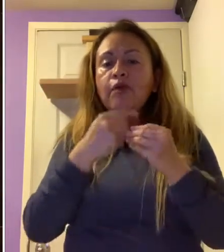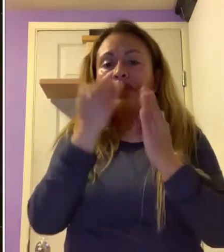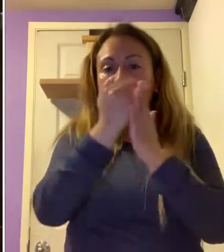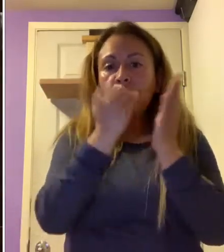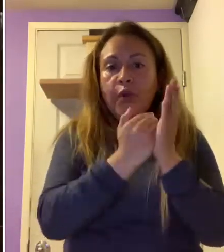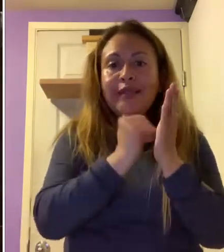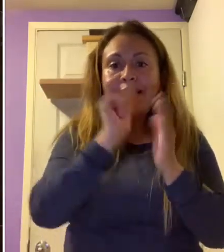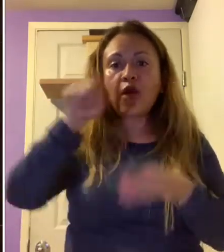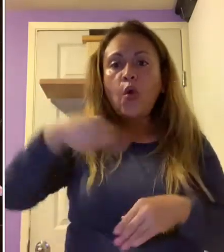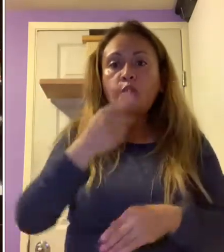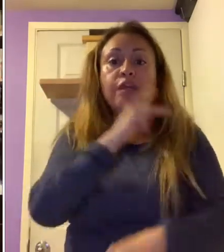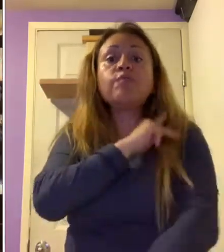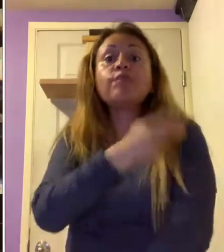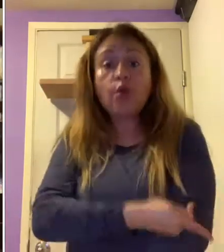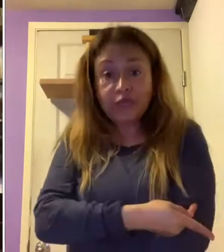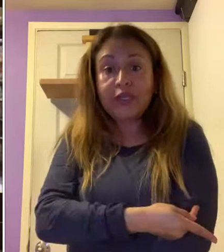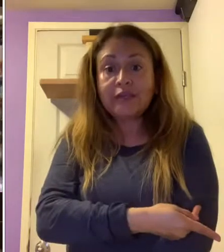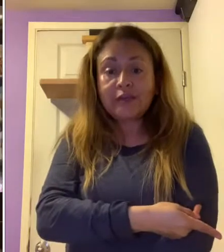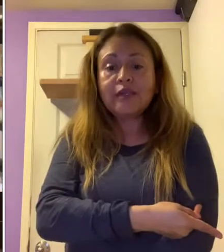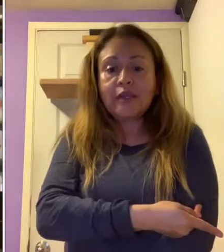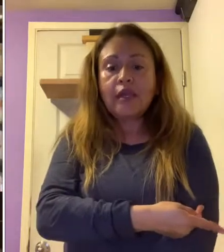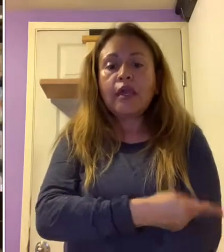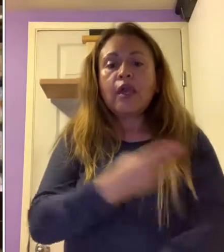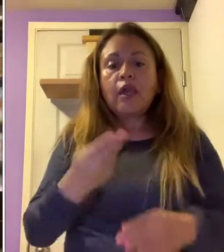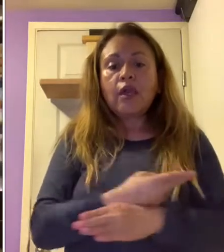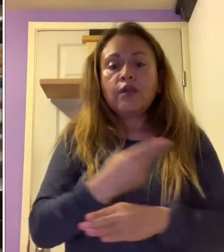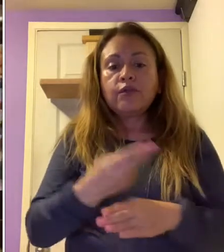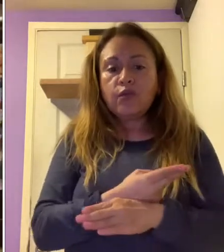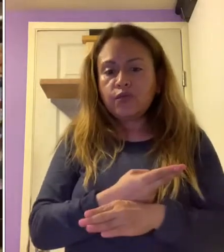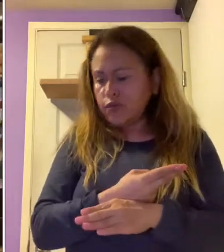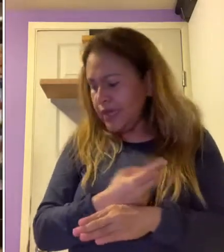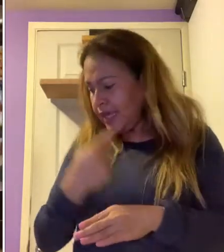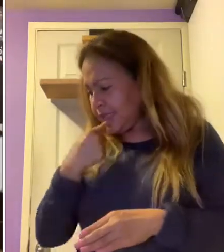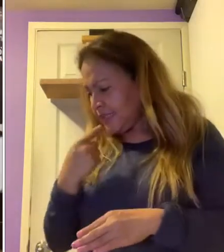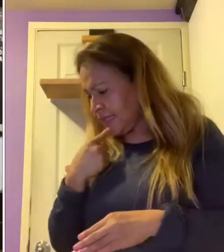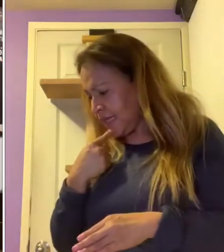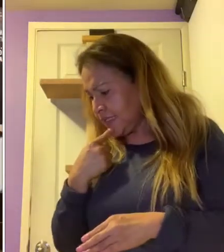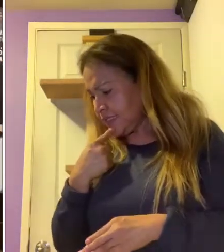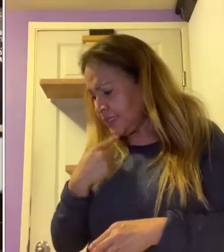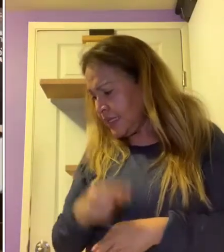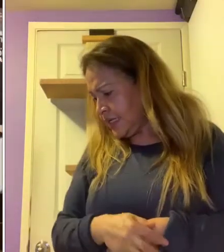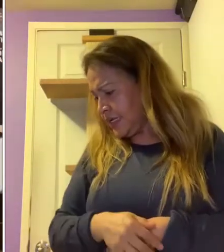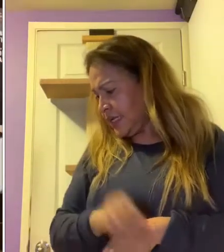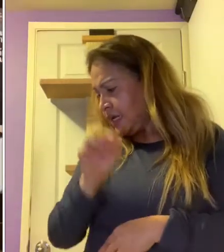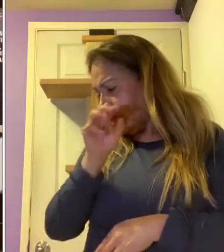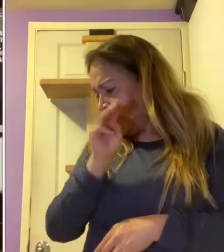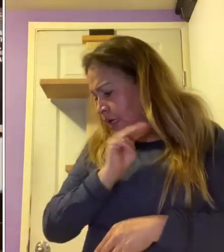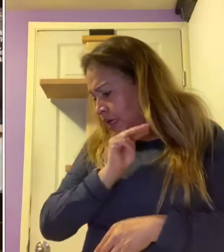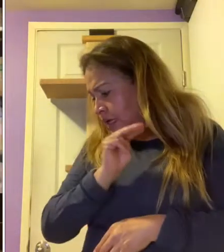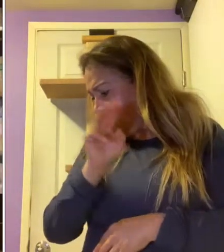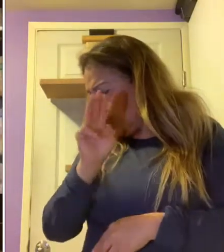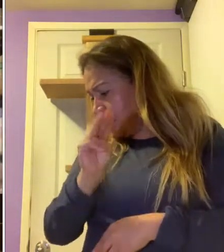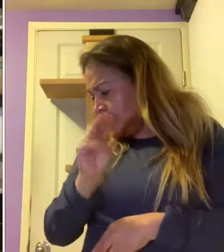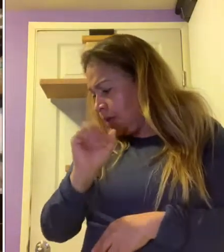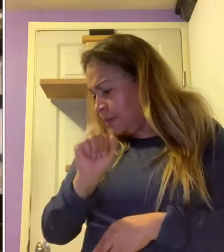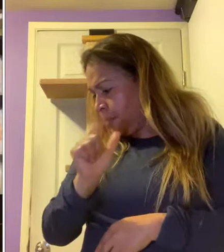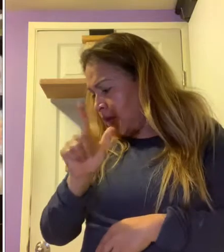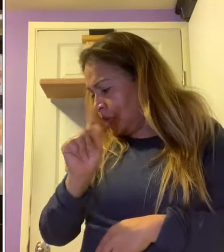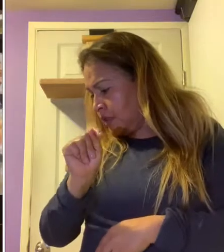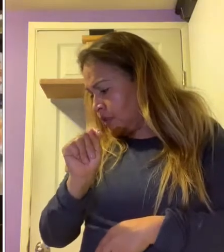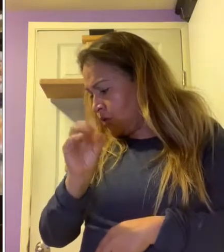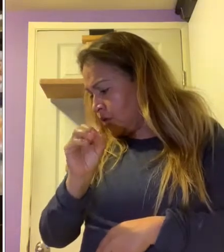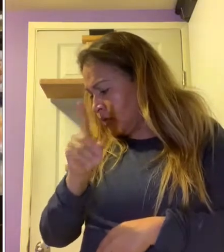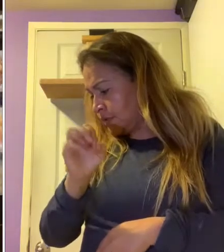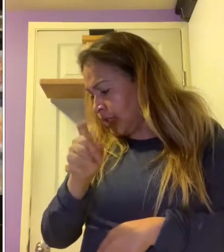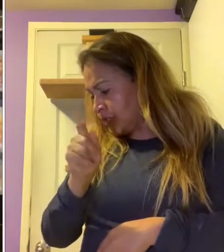I care about the ingredients too, not just about the protein, right? And for this one, they're using maltodextrin. What is maltodextrin? It's a food preservative.